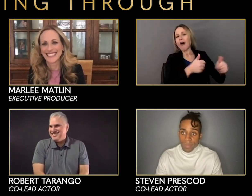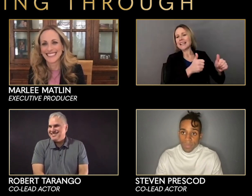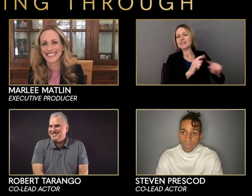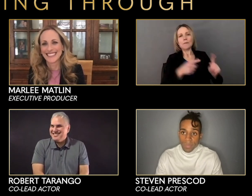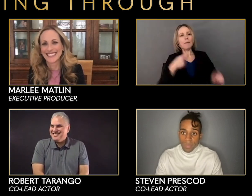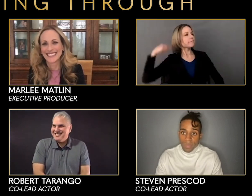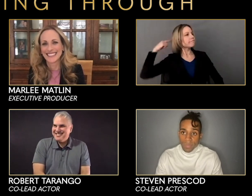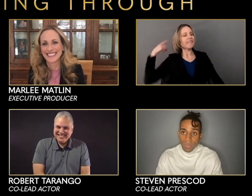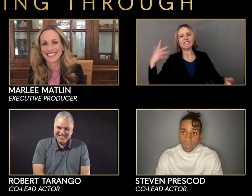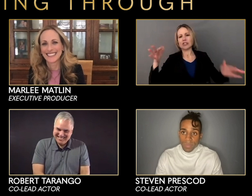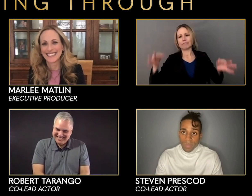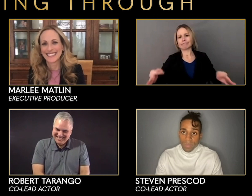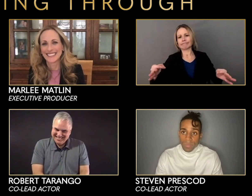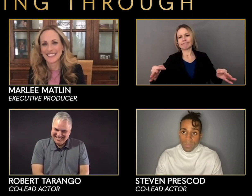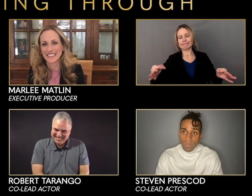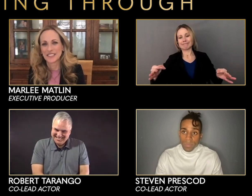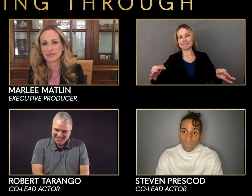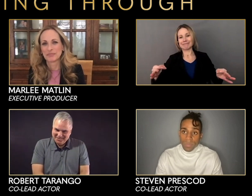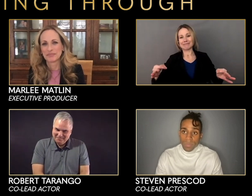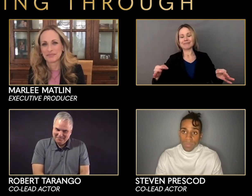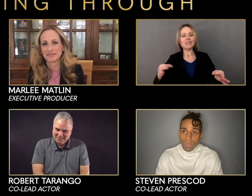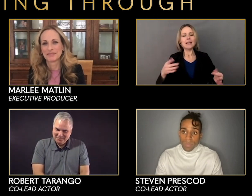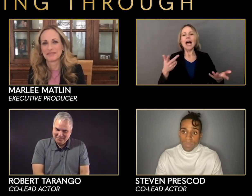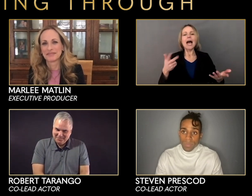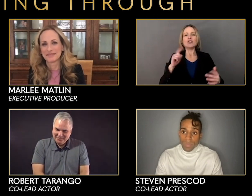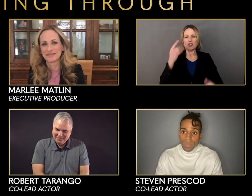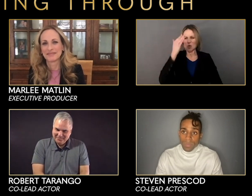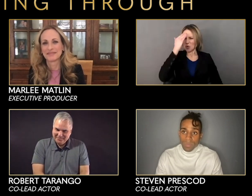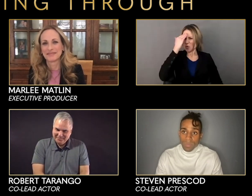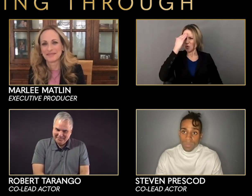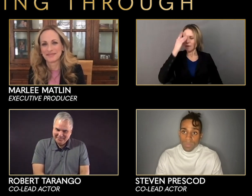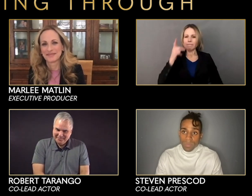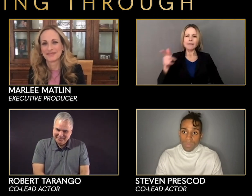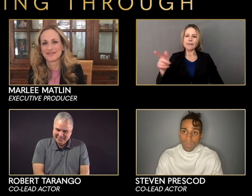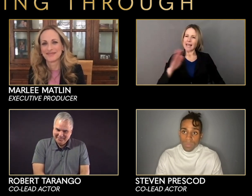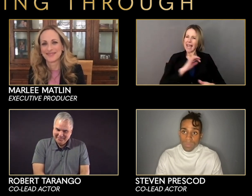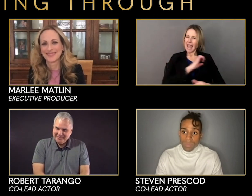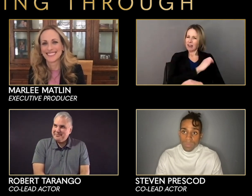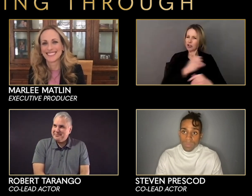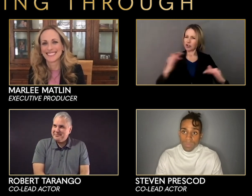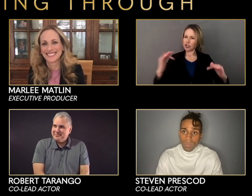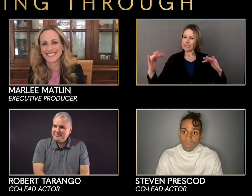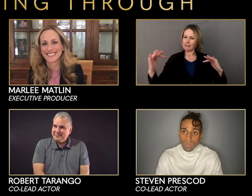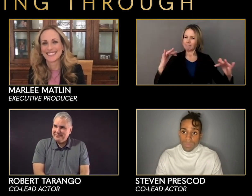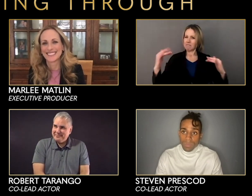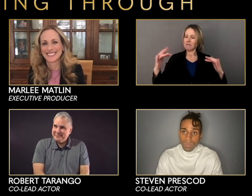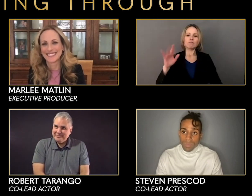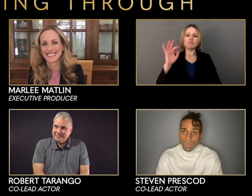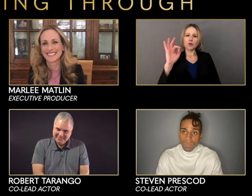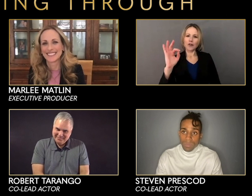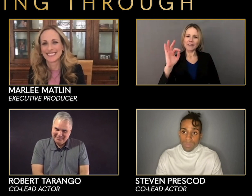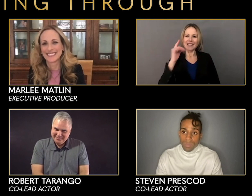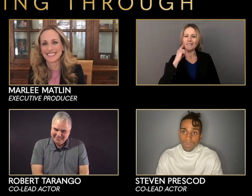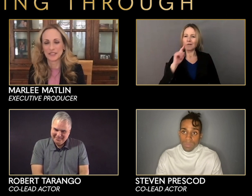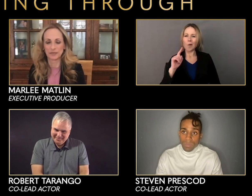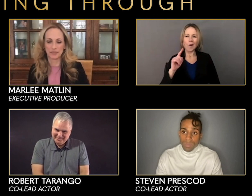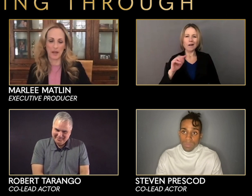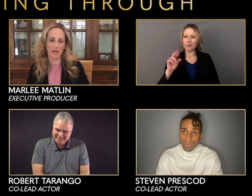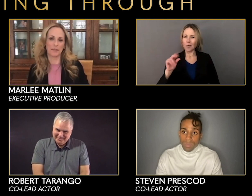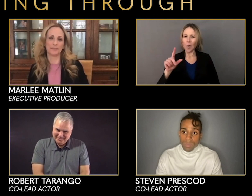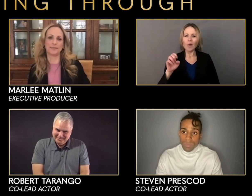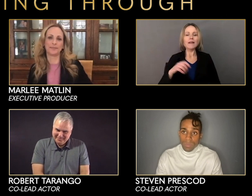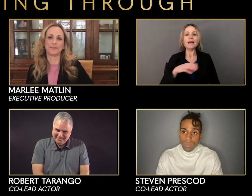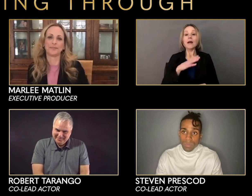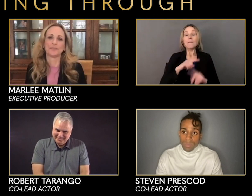were, again, I knew them at those moments as just energetically feeling like they were perfect for the roles, but as I got to know them both as